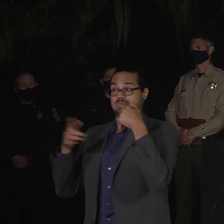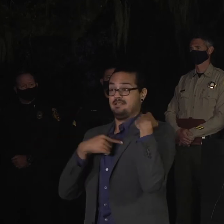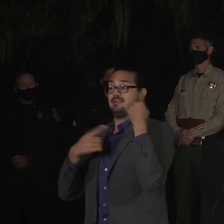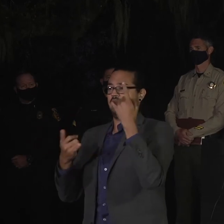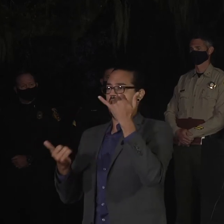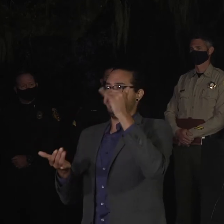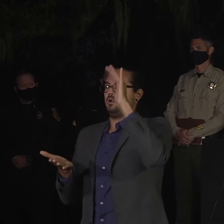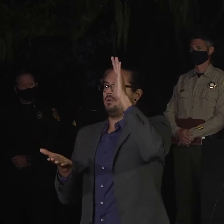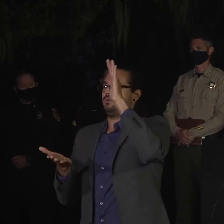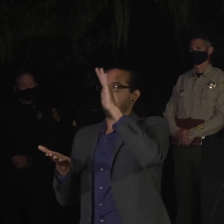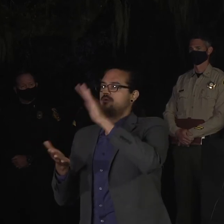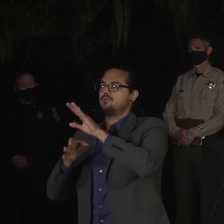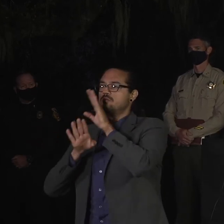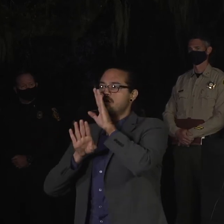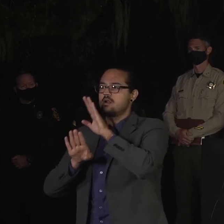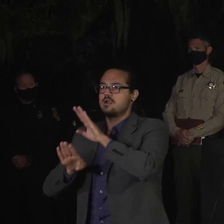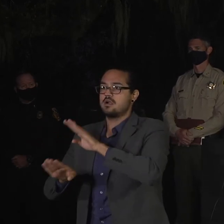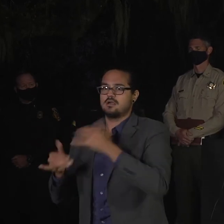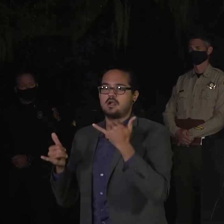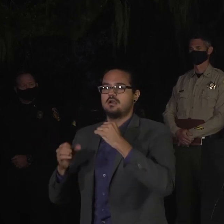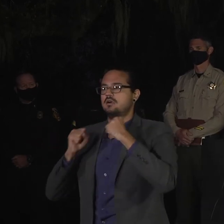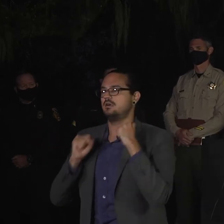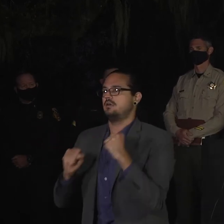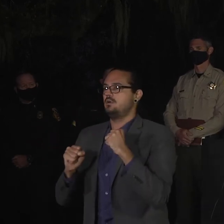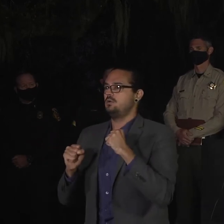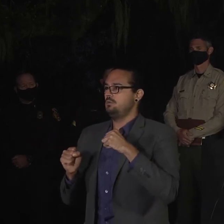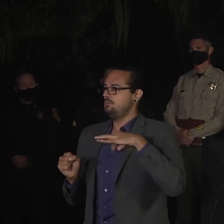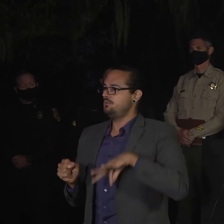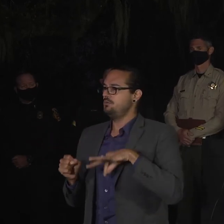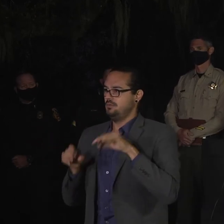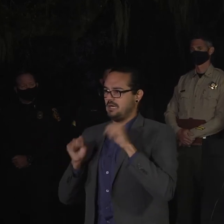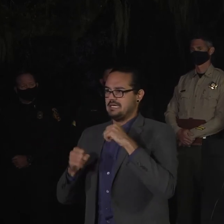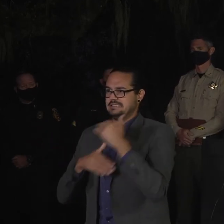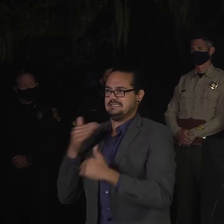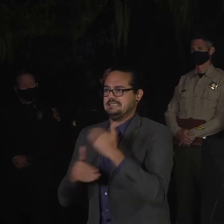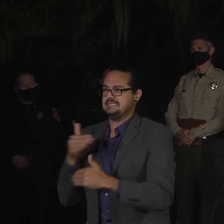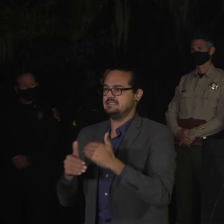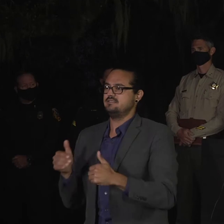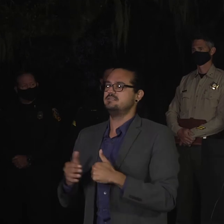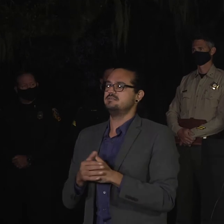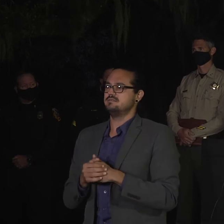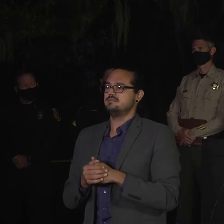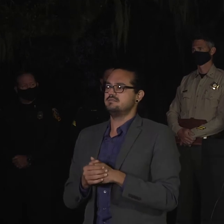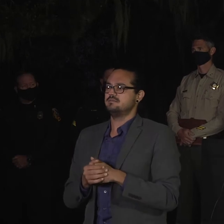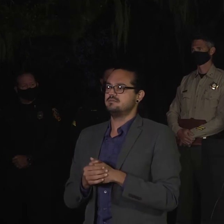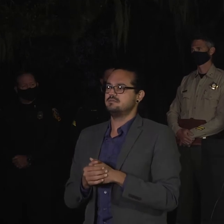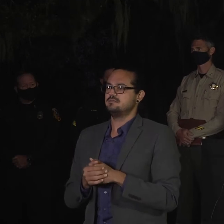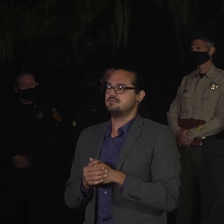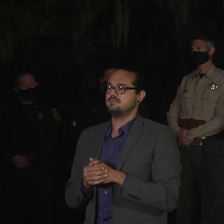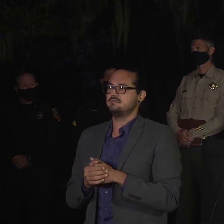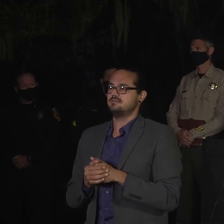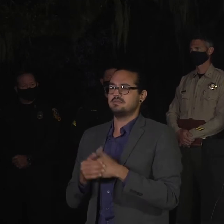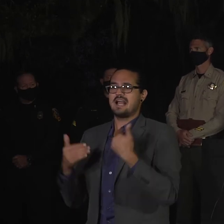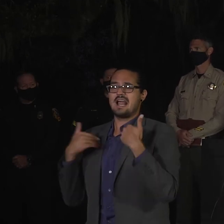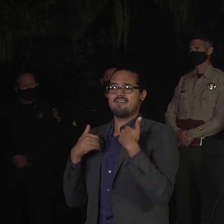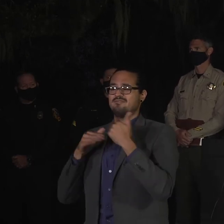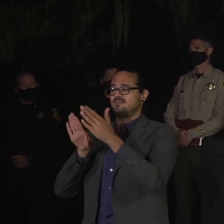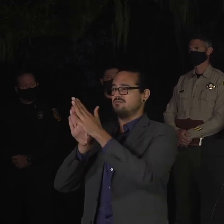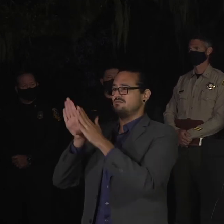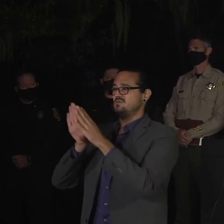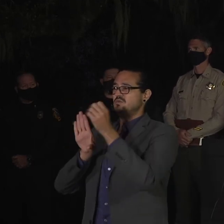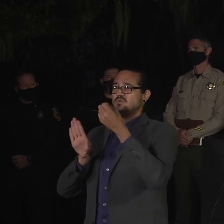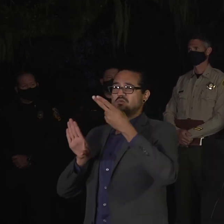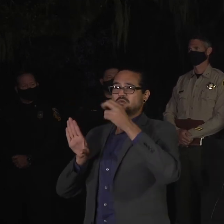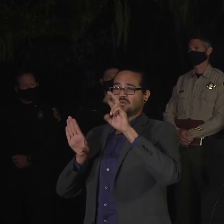an onshore breeze, a little bit, it's a little bit more moist, and it's really pushing onto the fire where we would rather have it